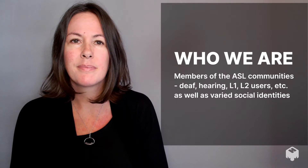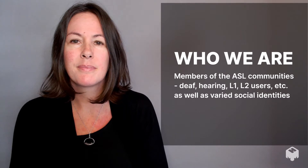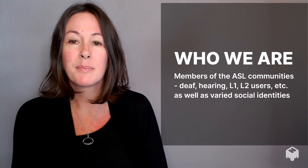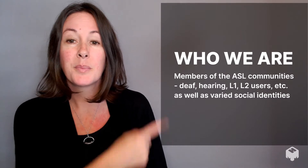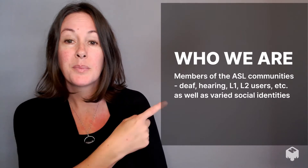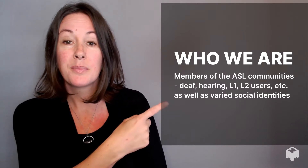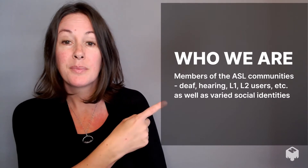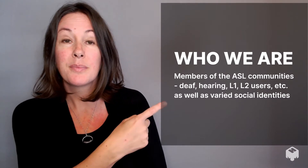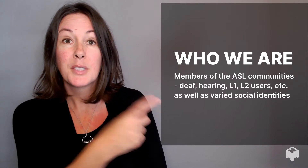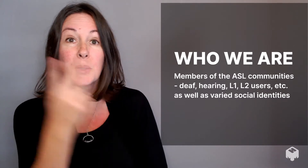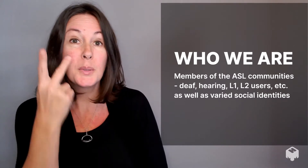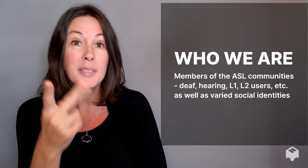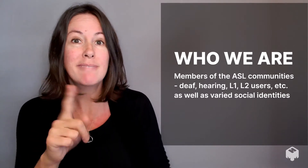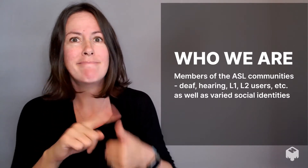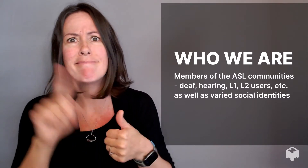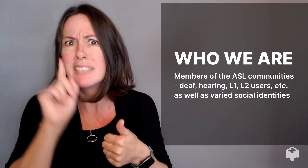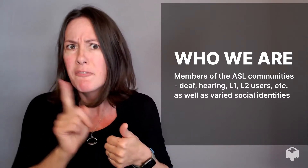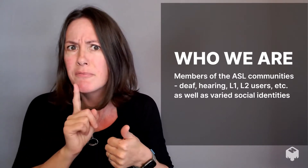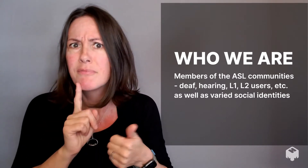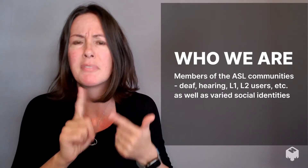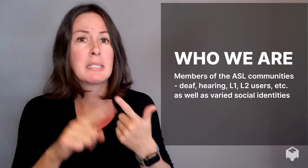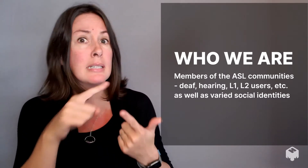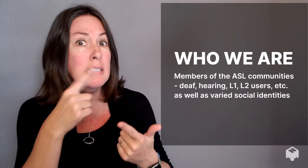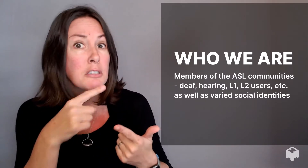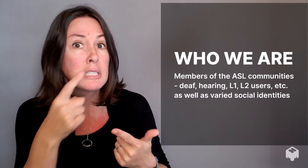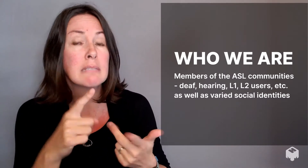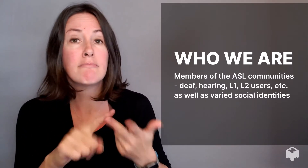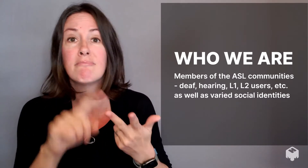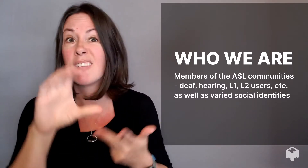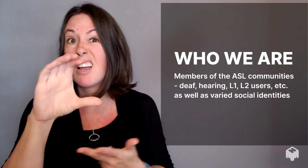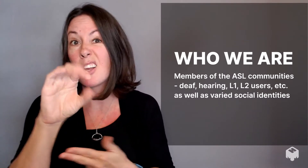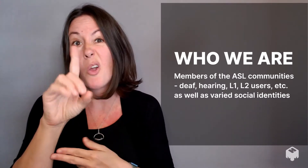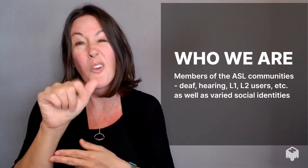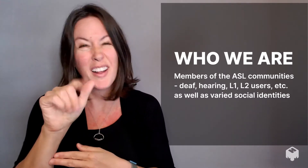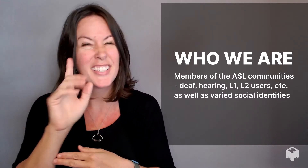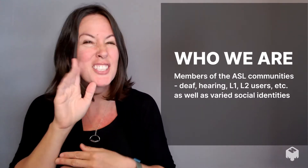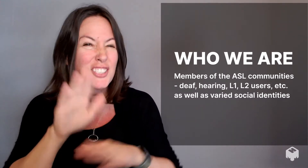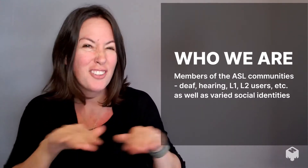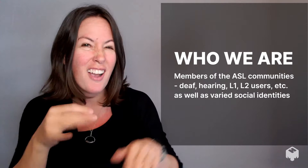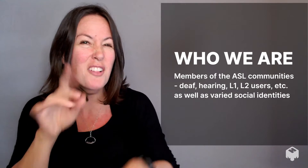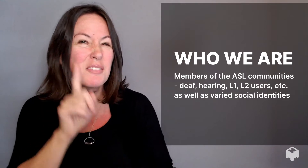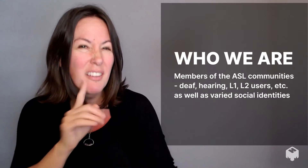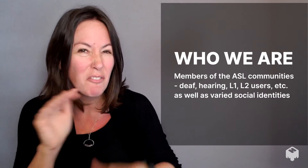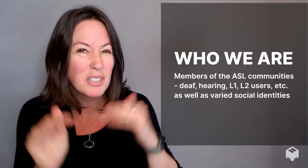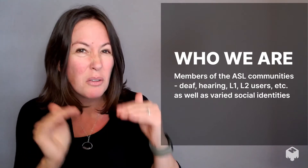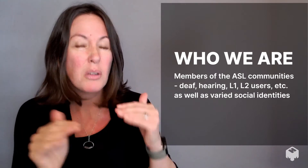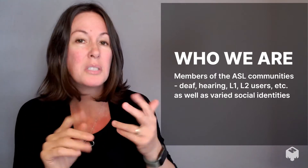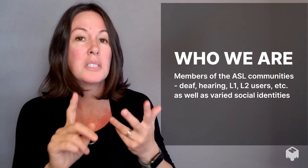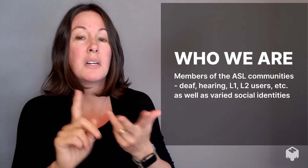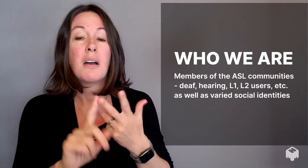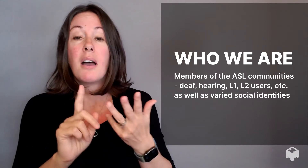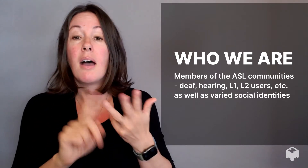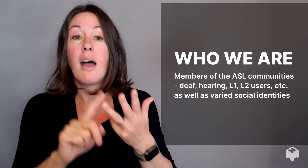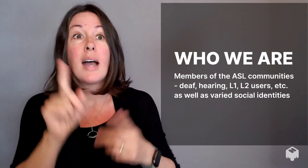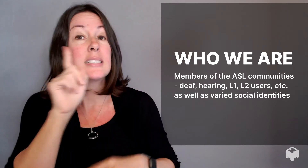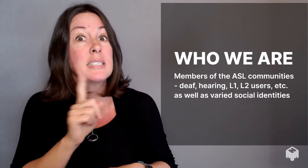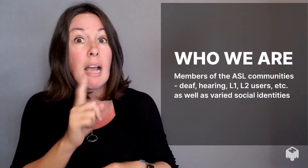So within the ASL community, you can see there's deaf, hearing, CODAs, which is child of deaf adult.